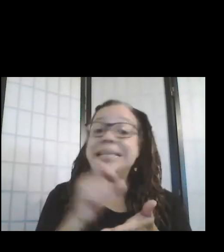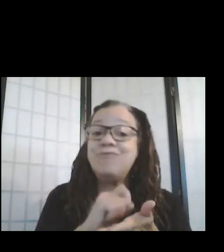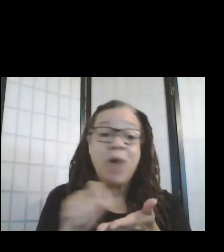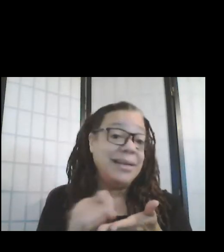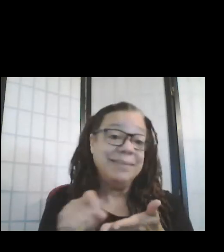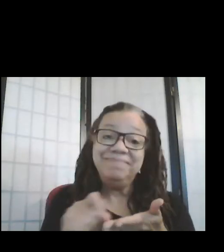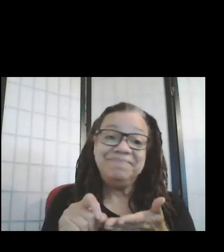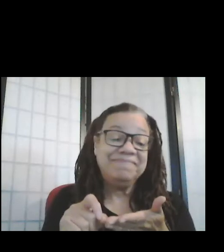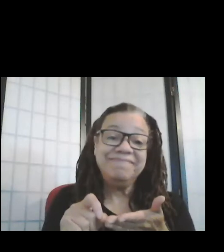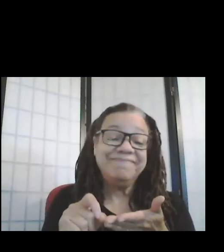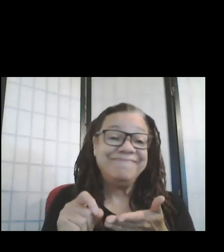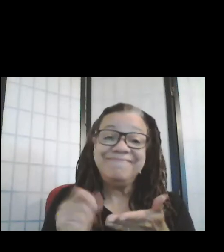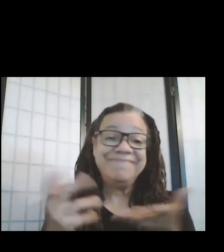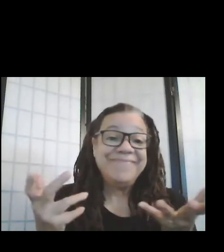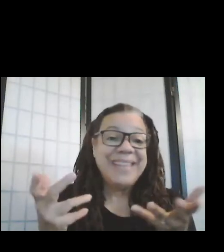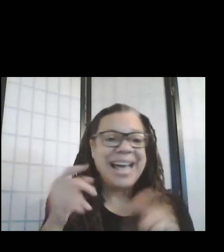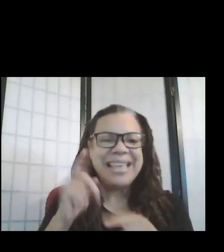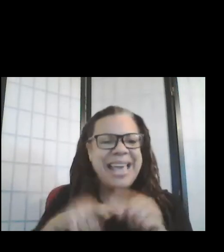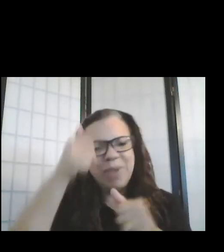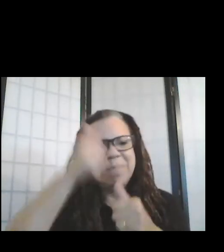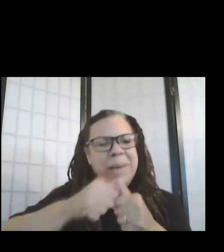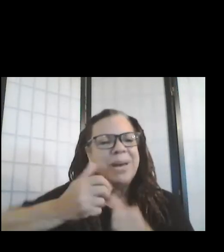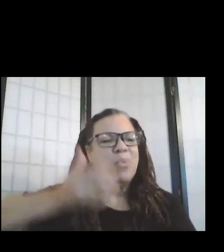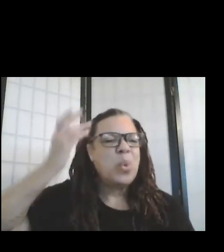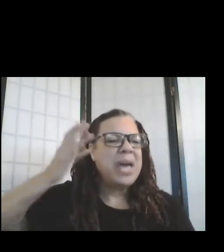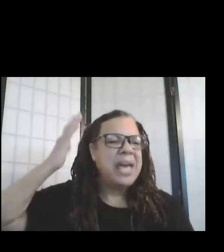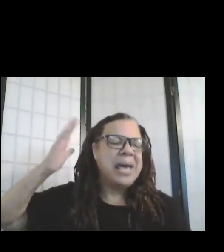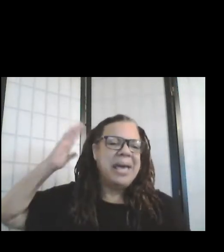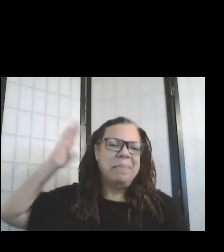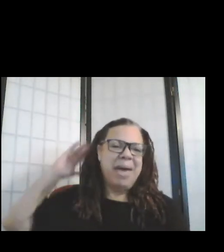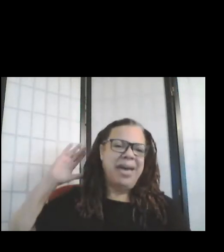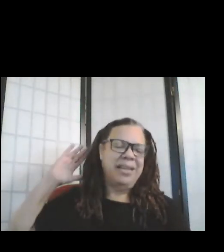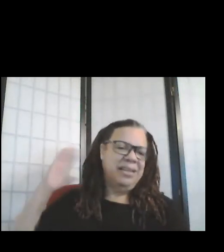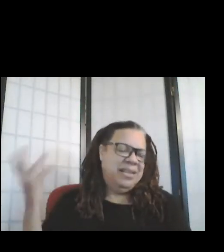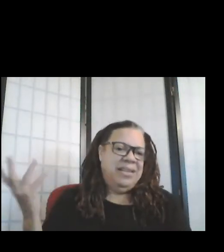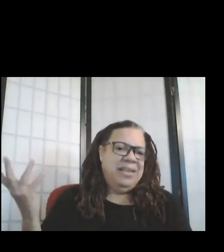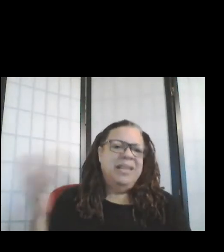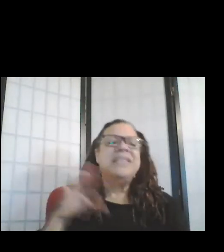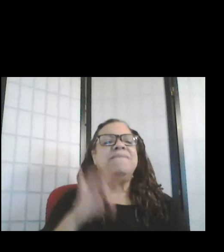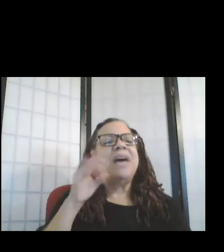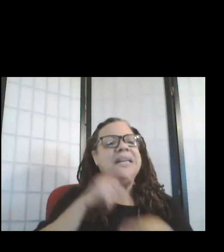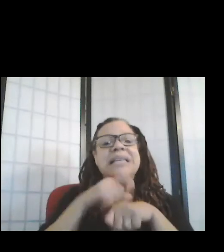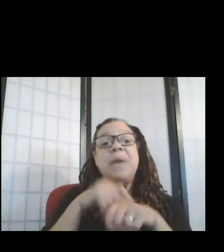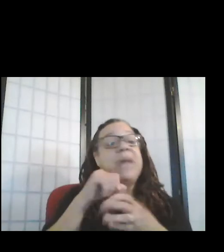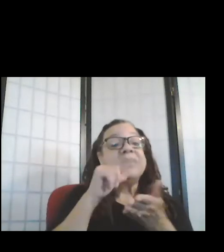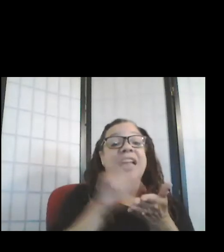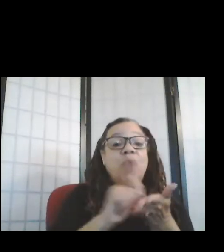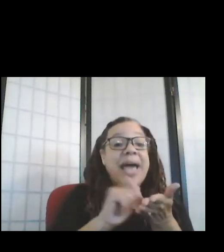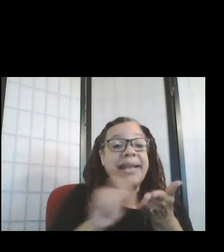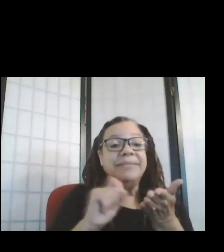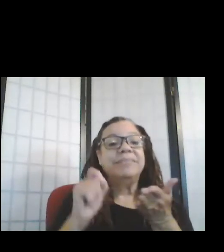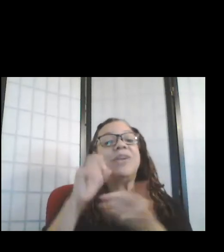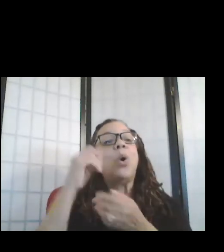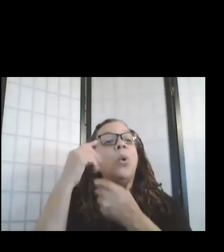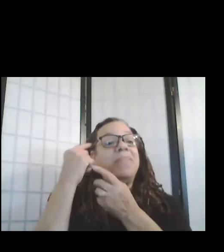probably remember a time, but I have to go way back to find a time when I wasn't fooling